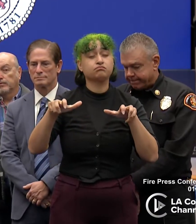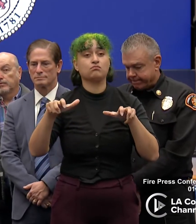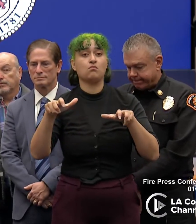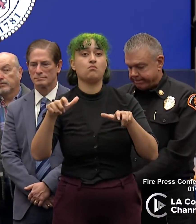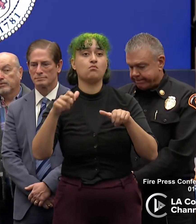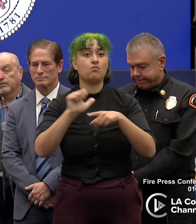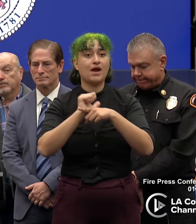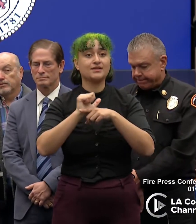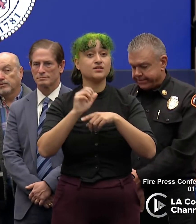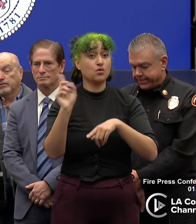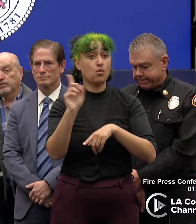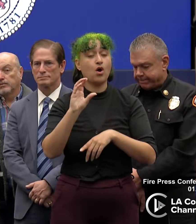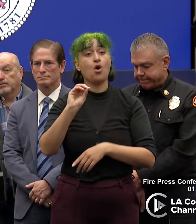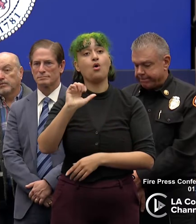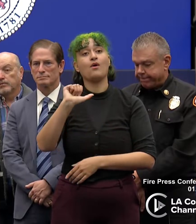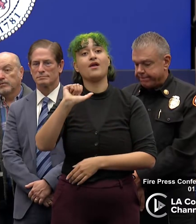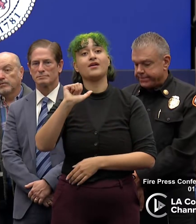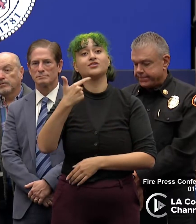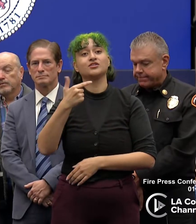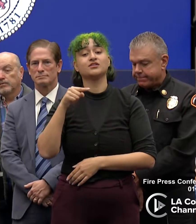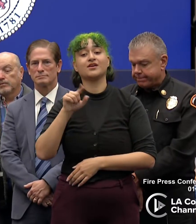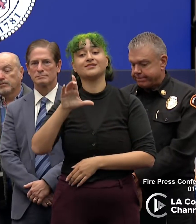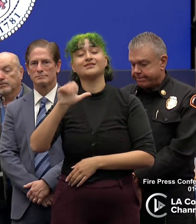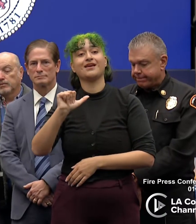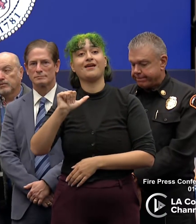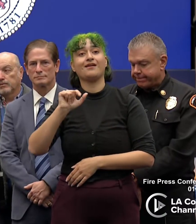do so at